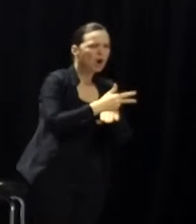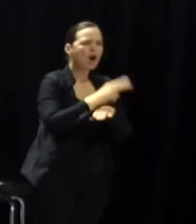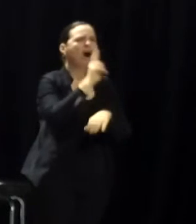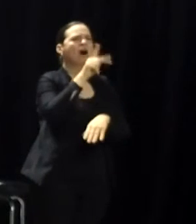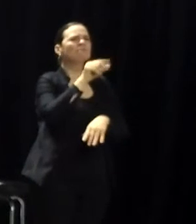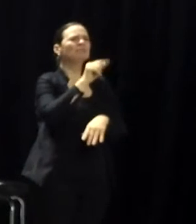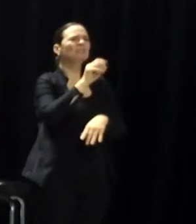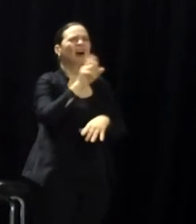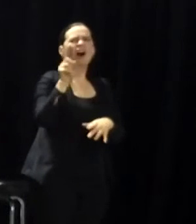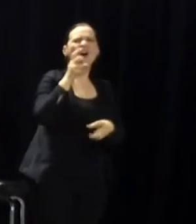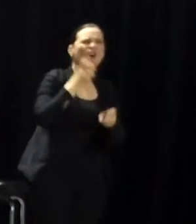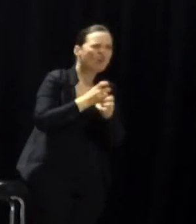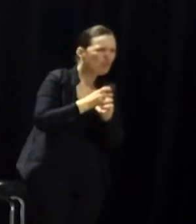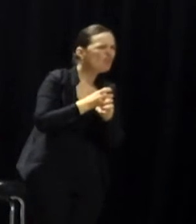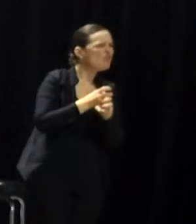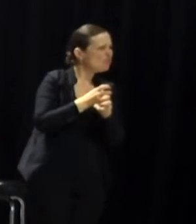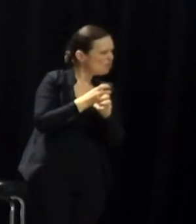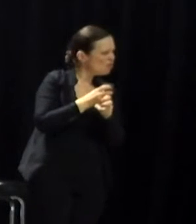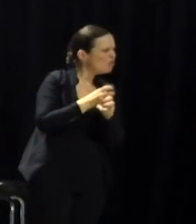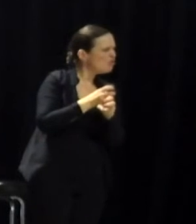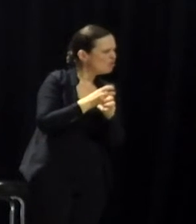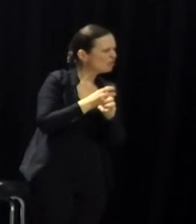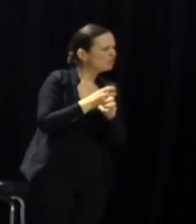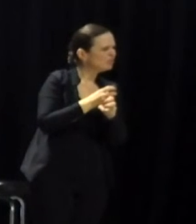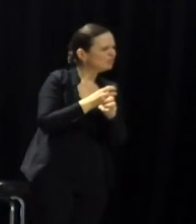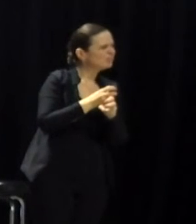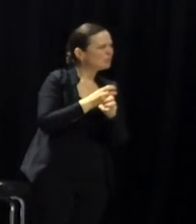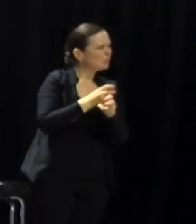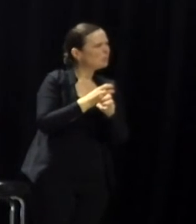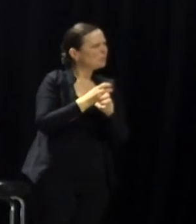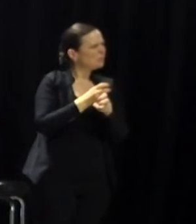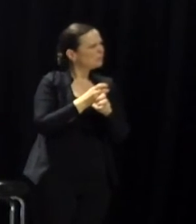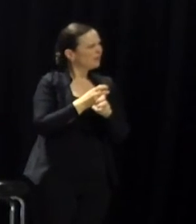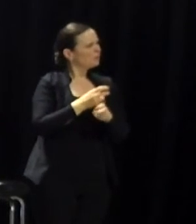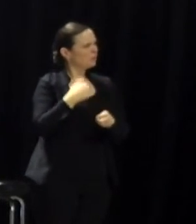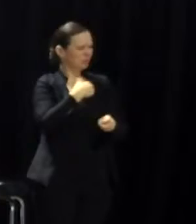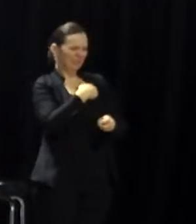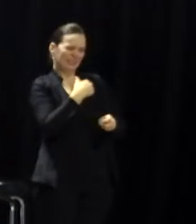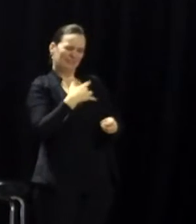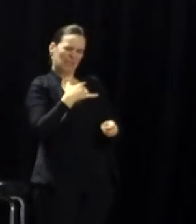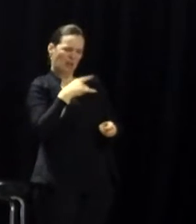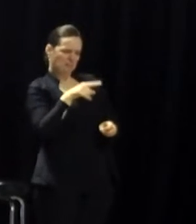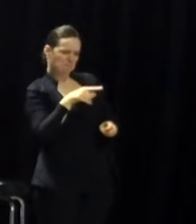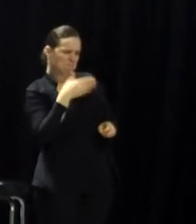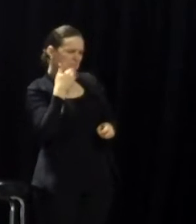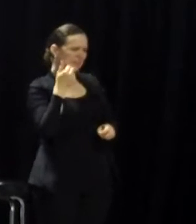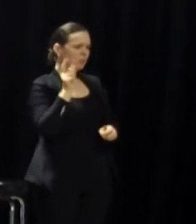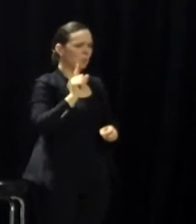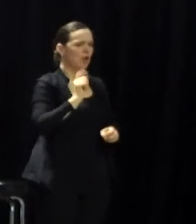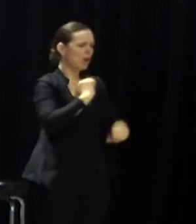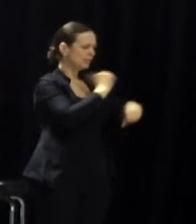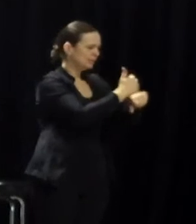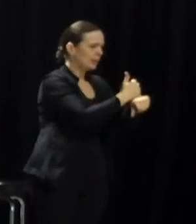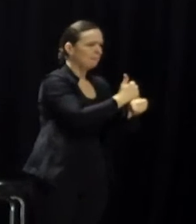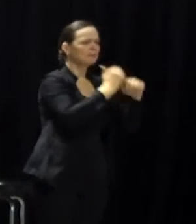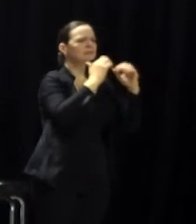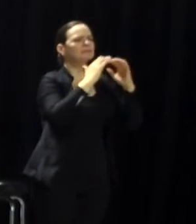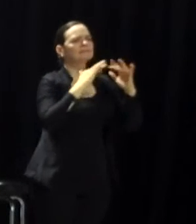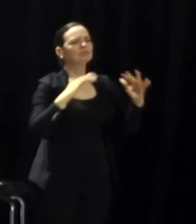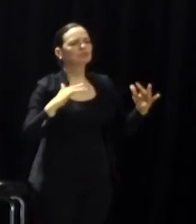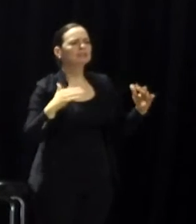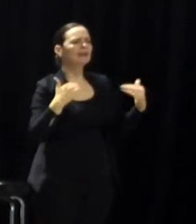It's just not, when you're thinking about the fact that we have such a diverse community, urban neighborhoods, rural neighborhoods, suburban neighborhoods, all over the